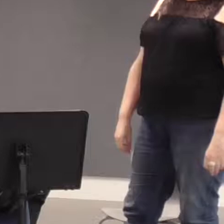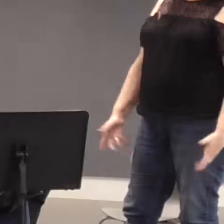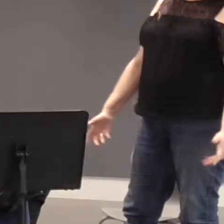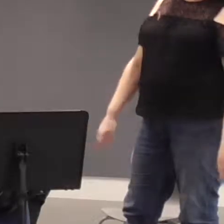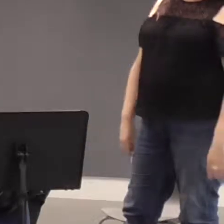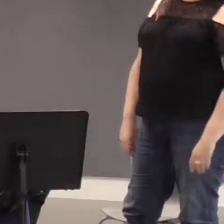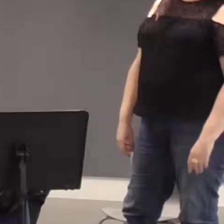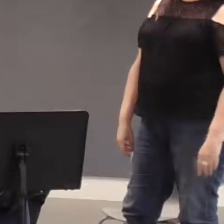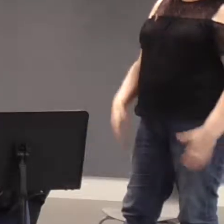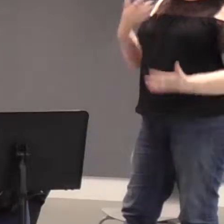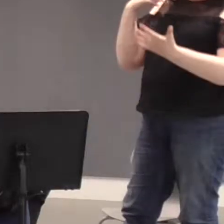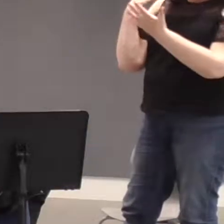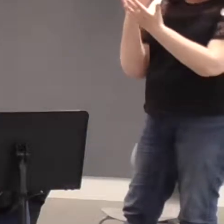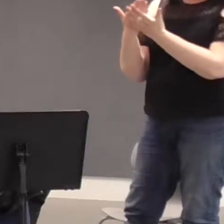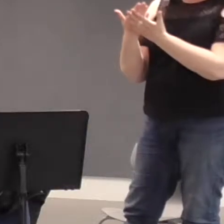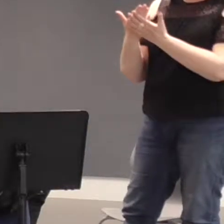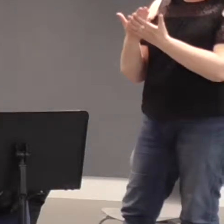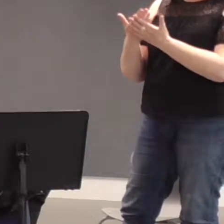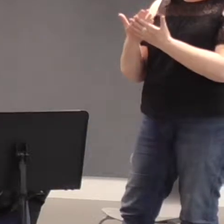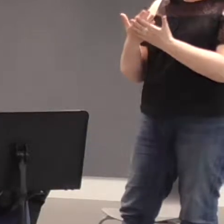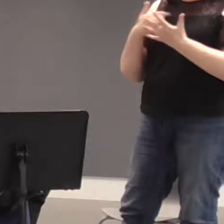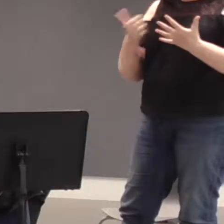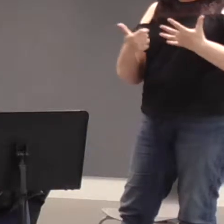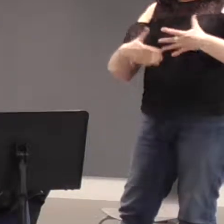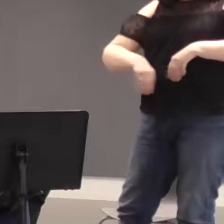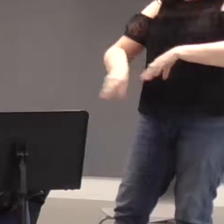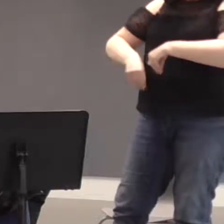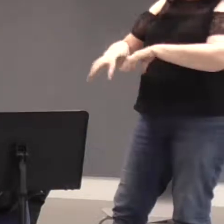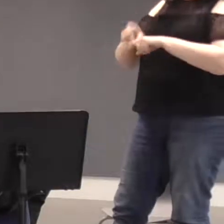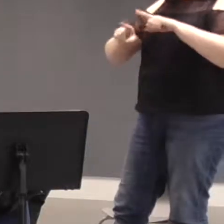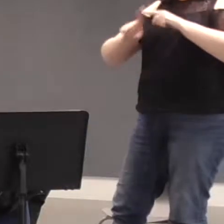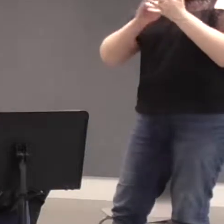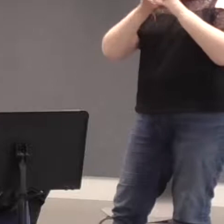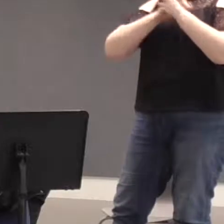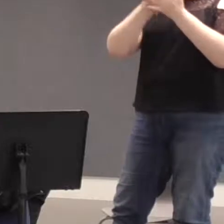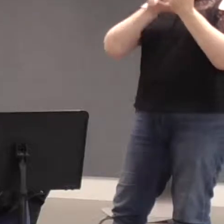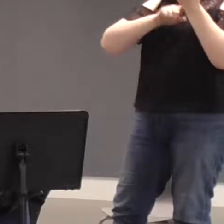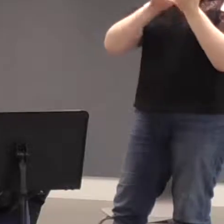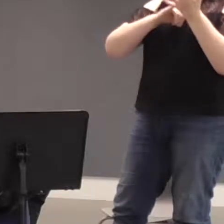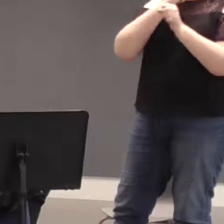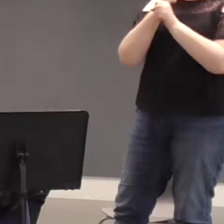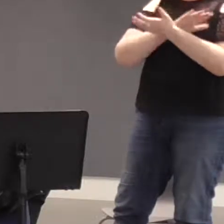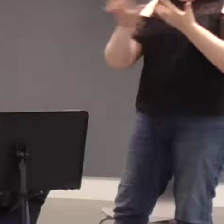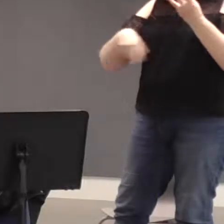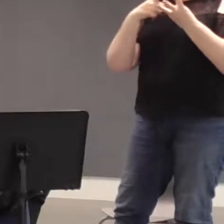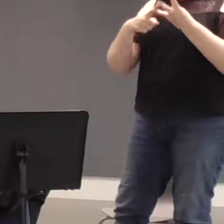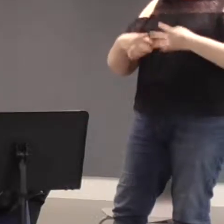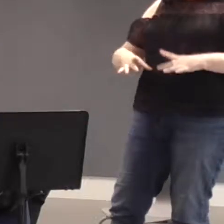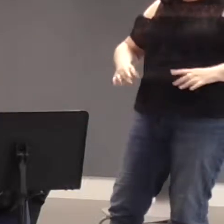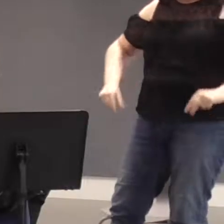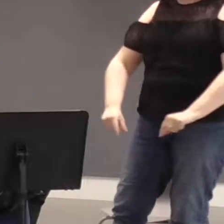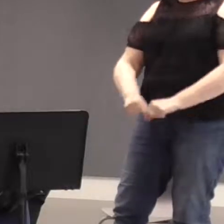Yeah, so far on my run, cons. I've contacted Syphilis, Gloria, Crabs, and Oops,